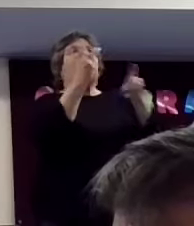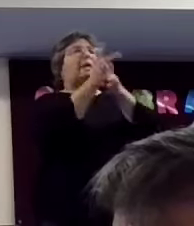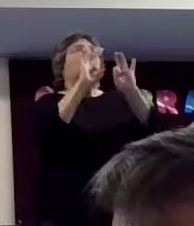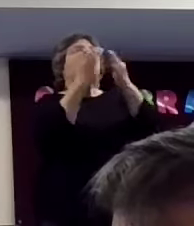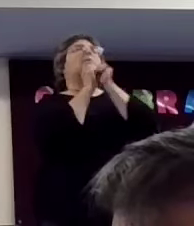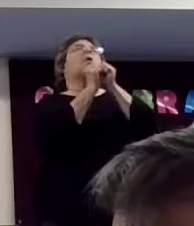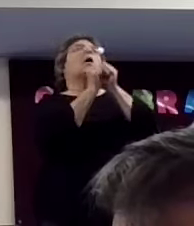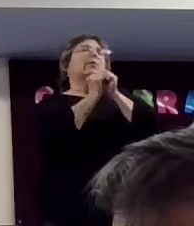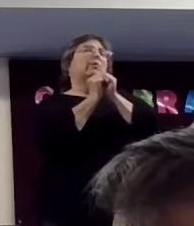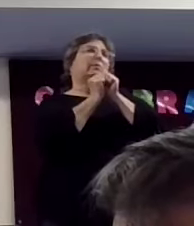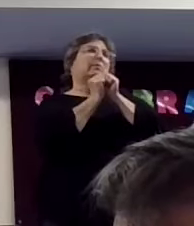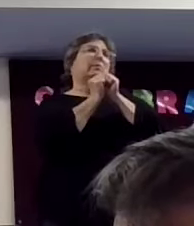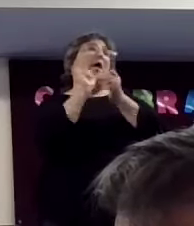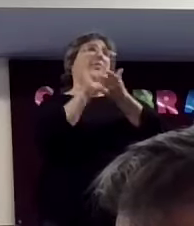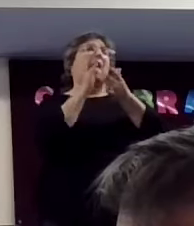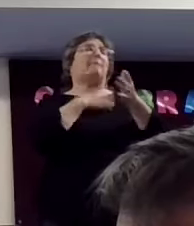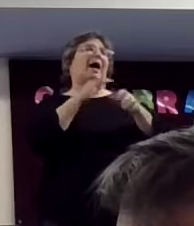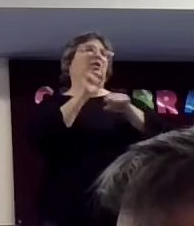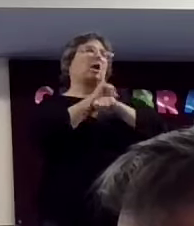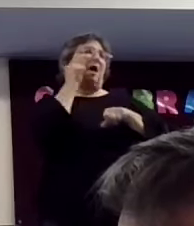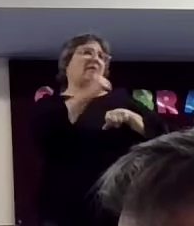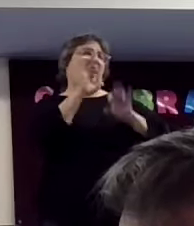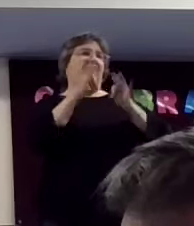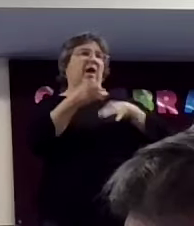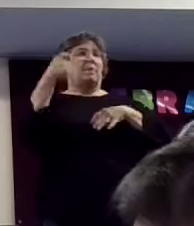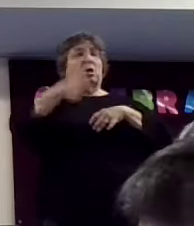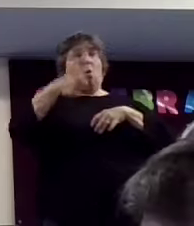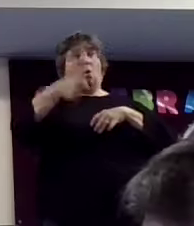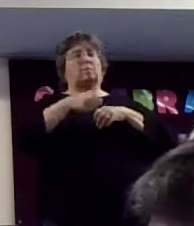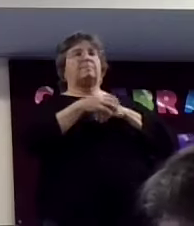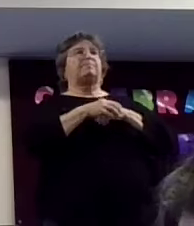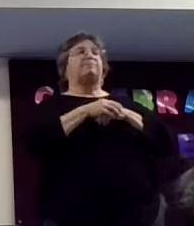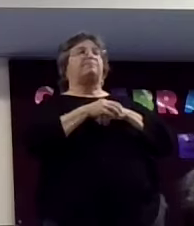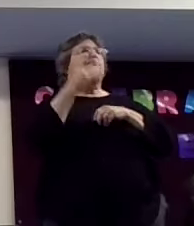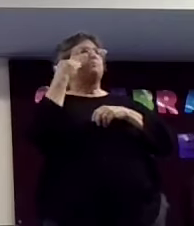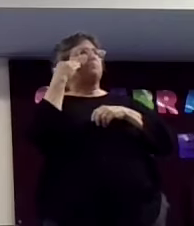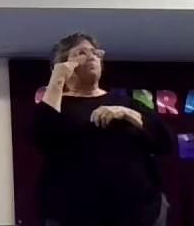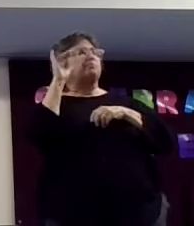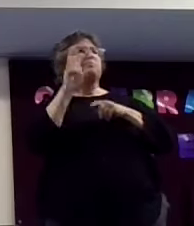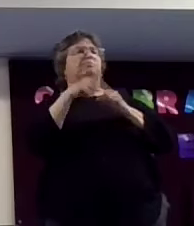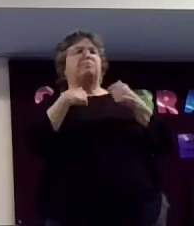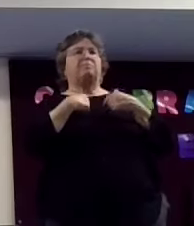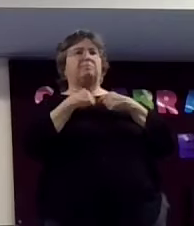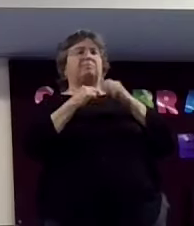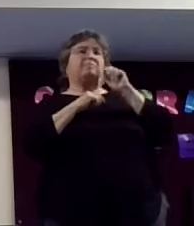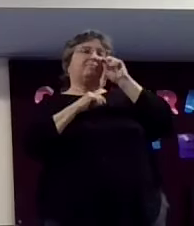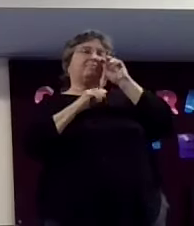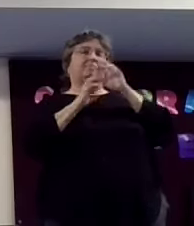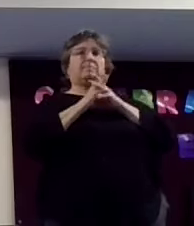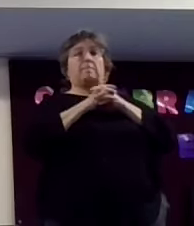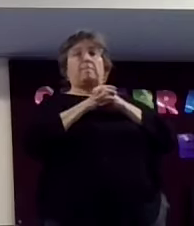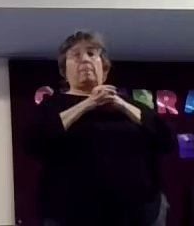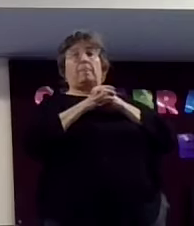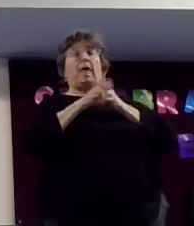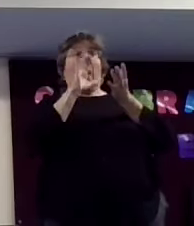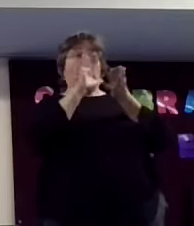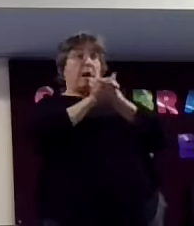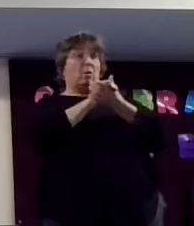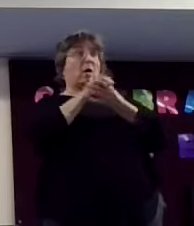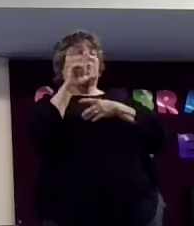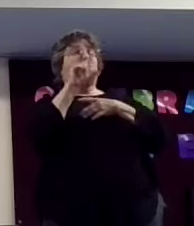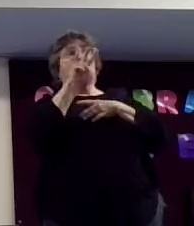the family together. So that's what I do every day in family court. To let you know a little bit about me, I've been